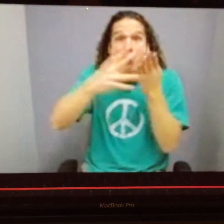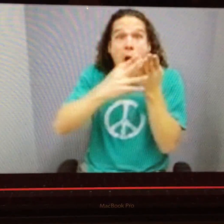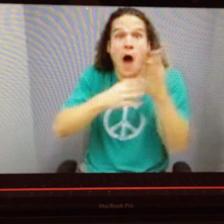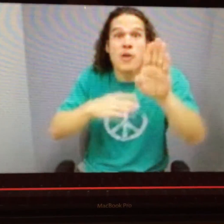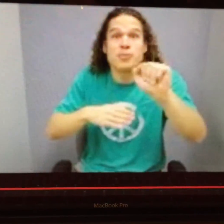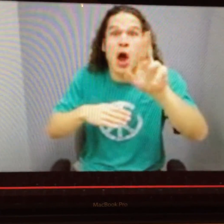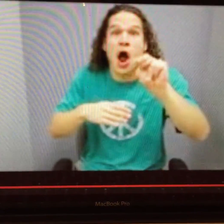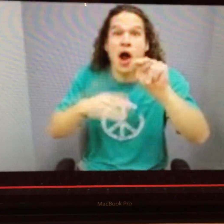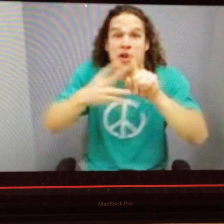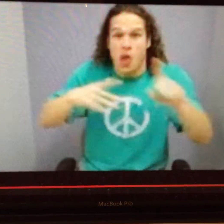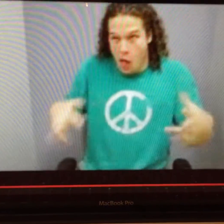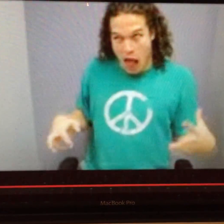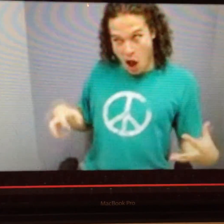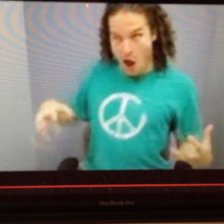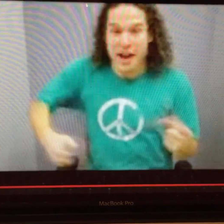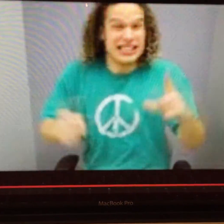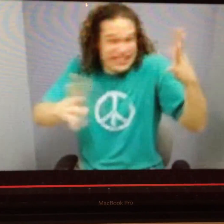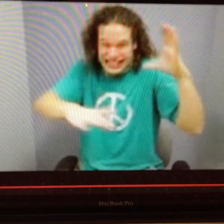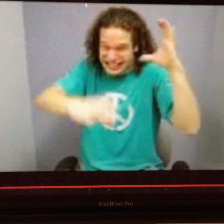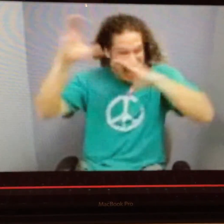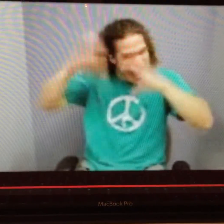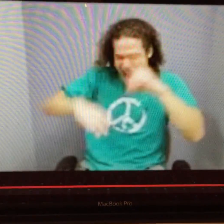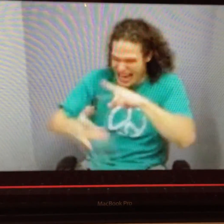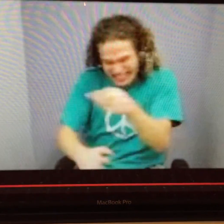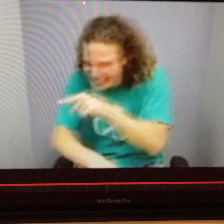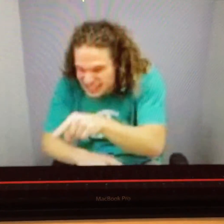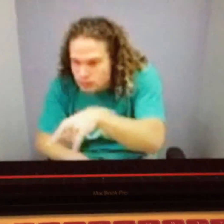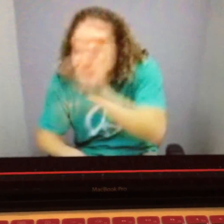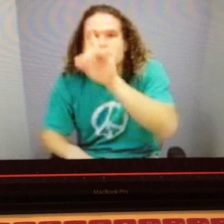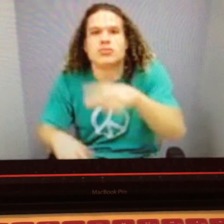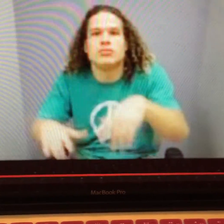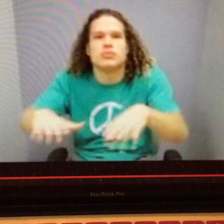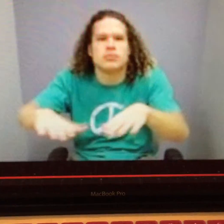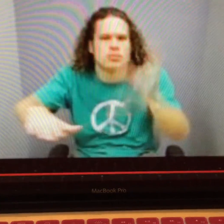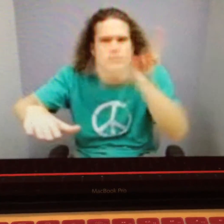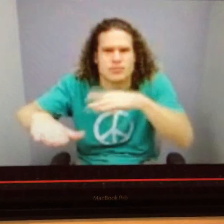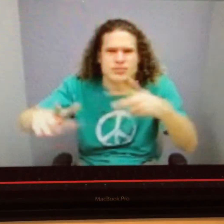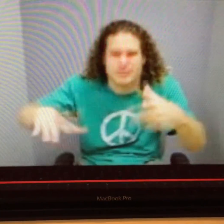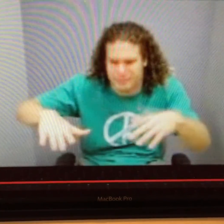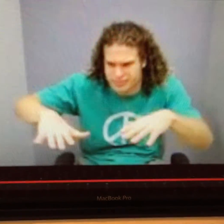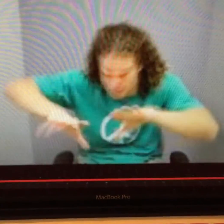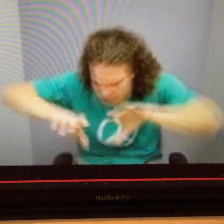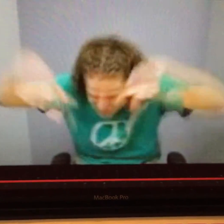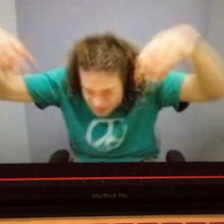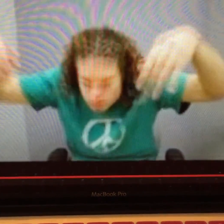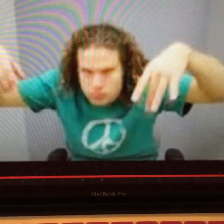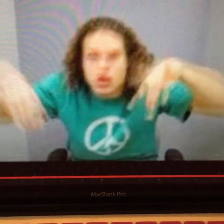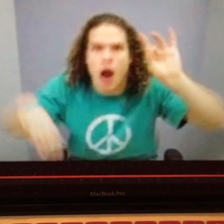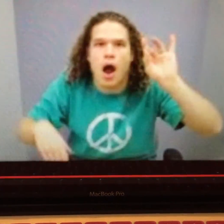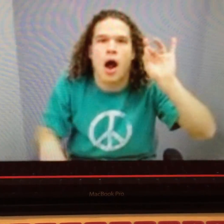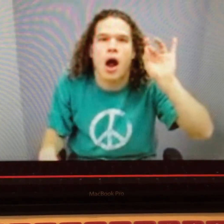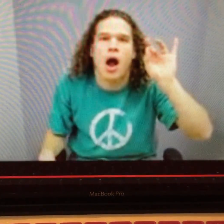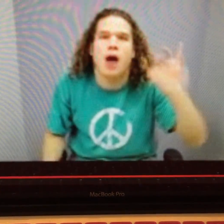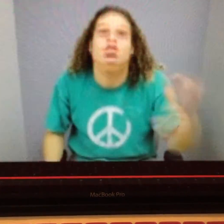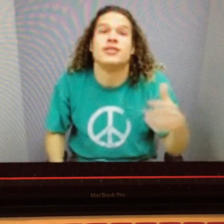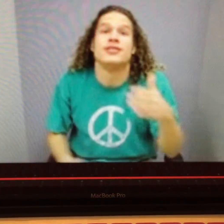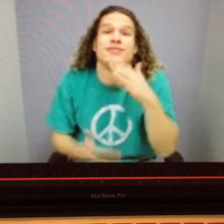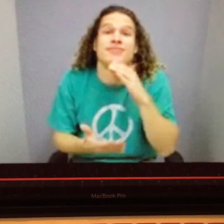the barn looking for the voodoo doll. But the body was still coming at her. She